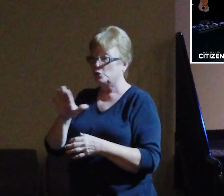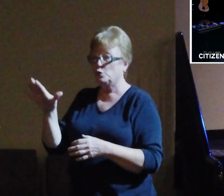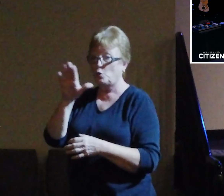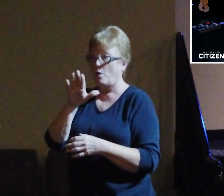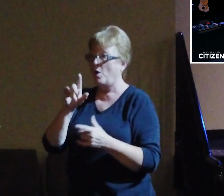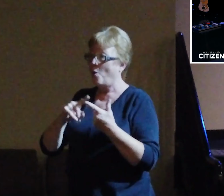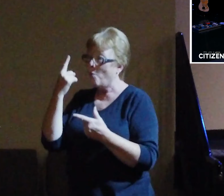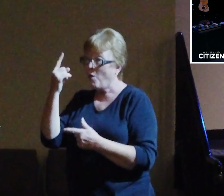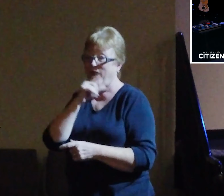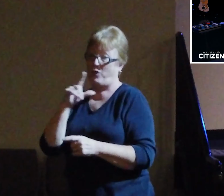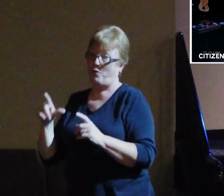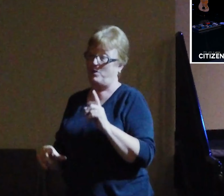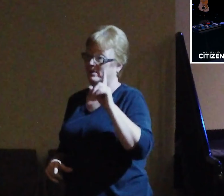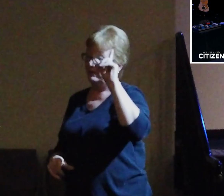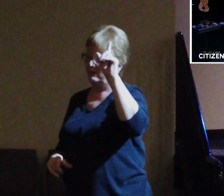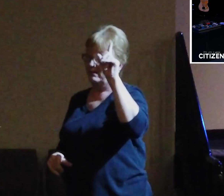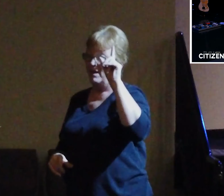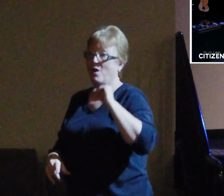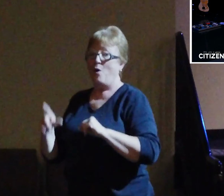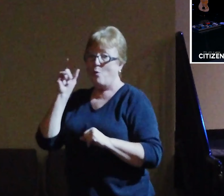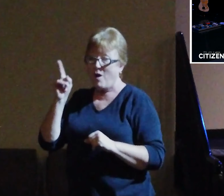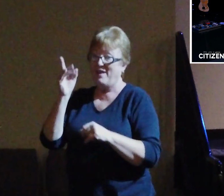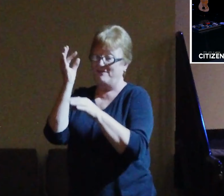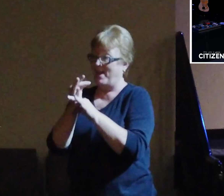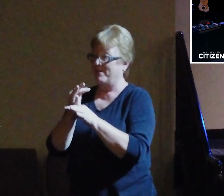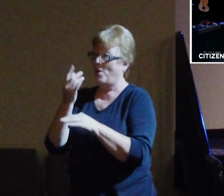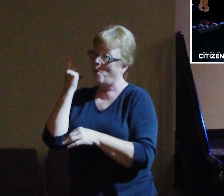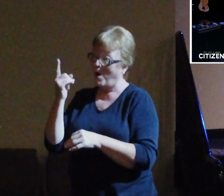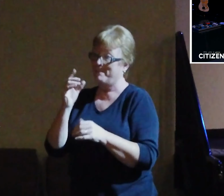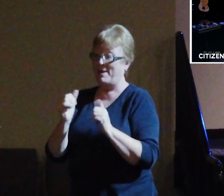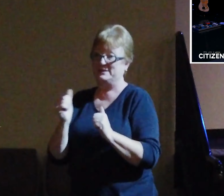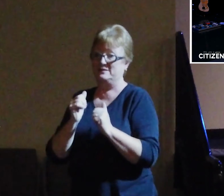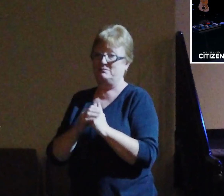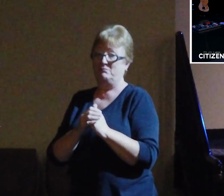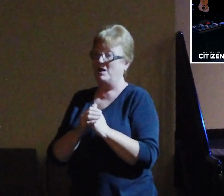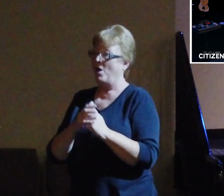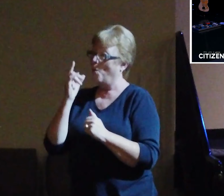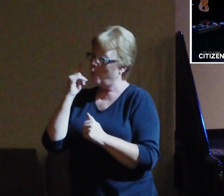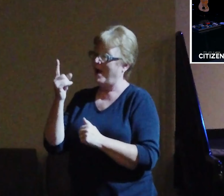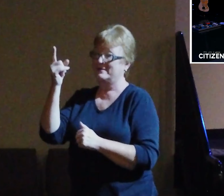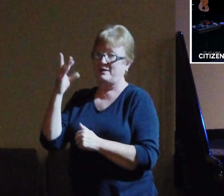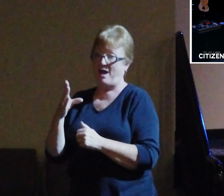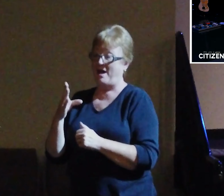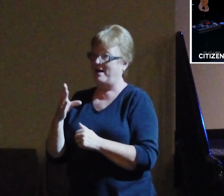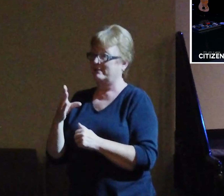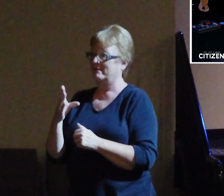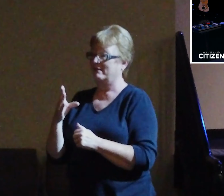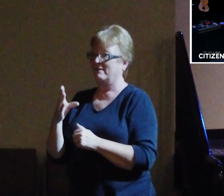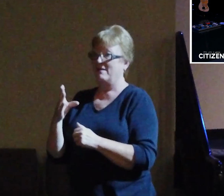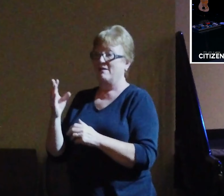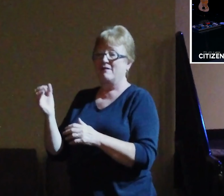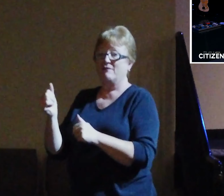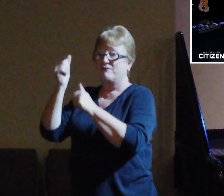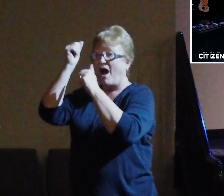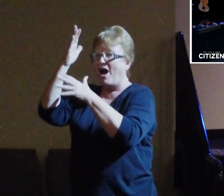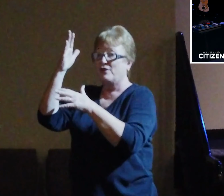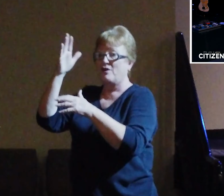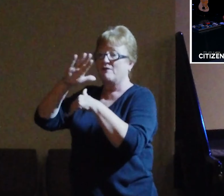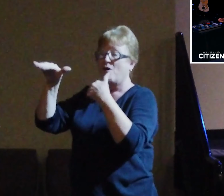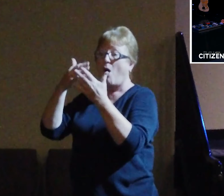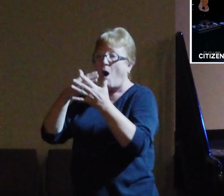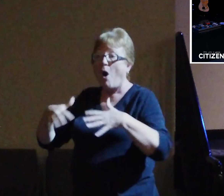One Lord, one faith, one baptism, one God and Father of all,